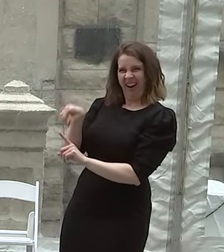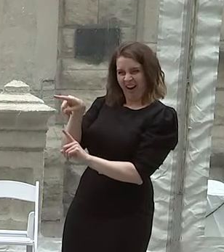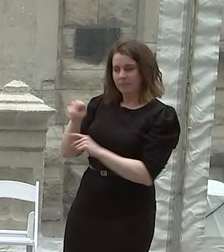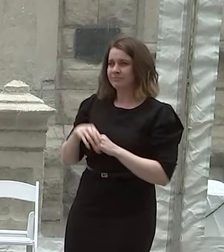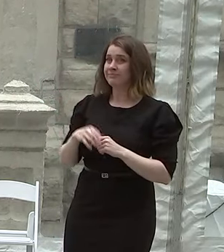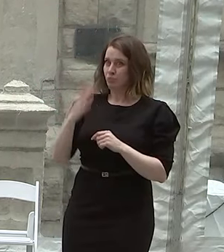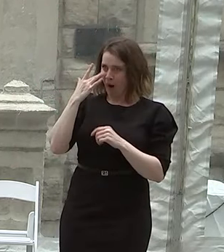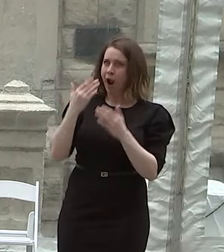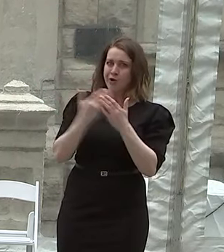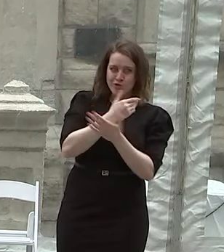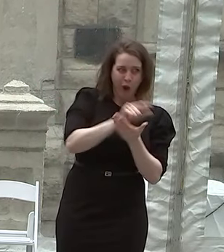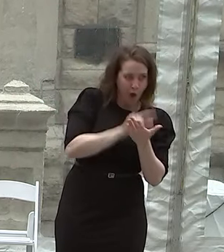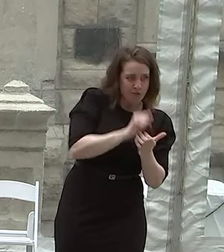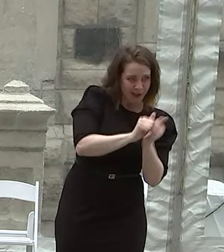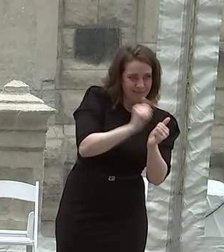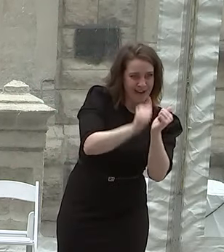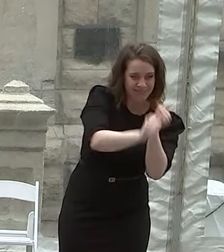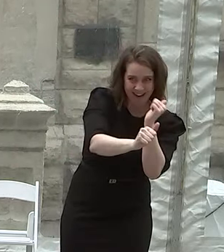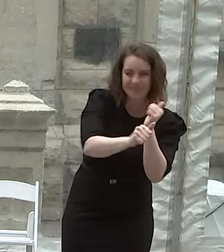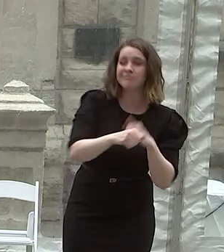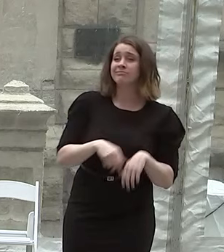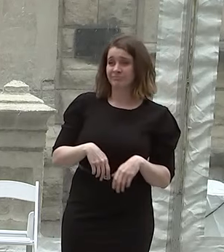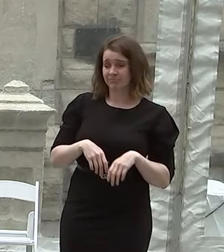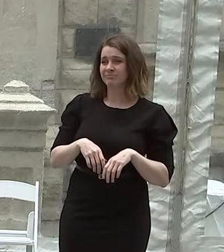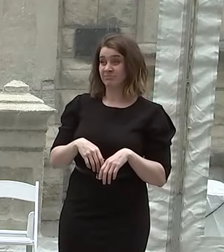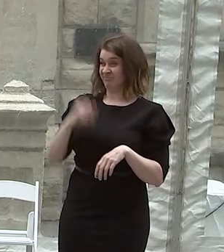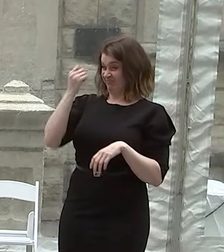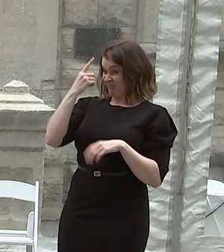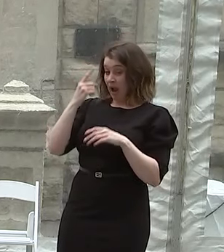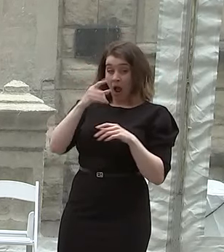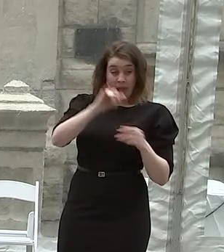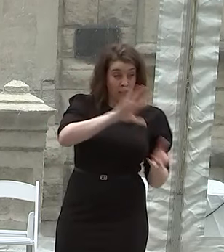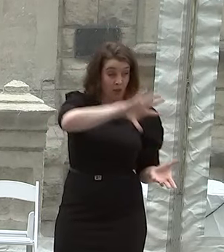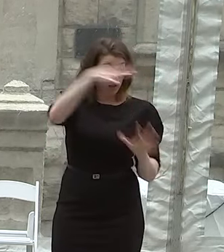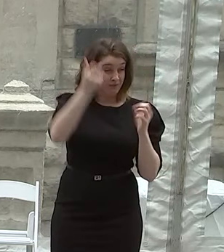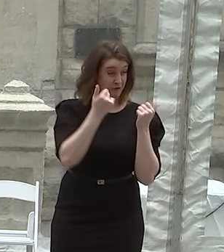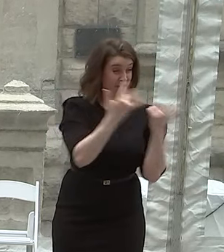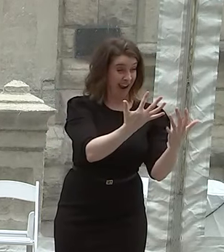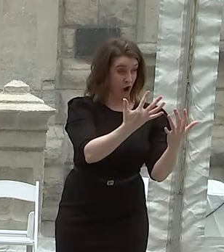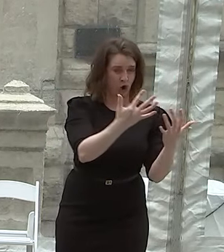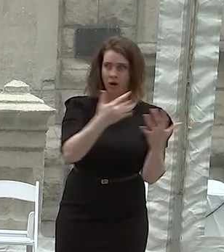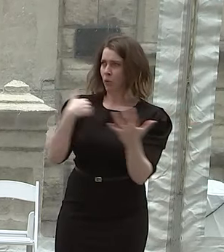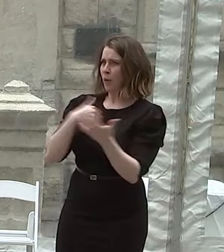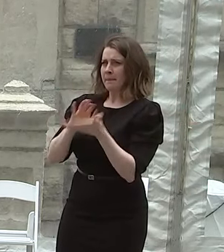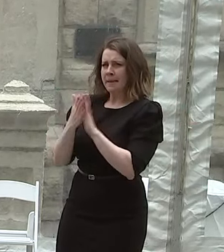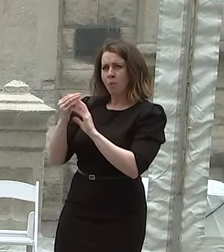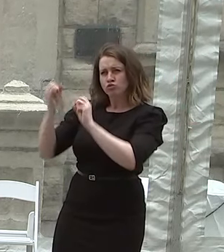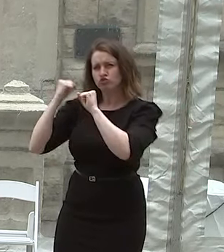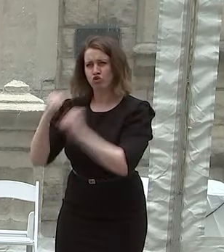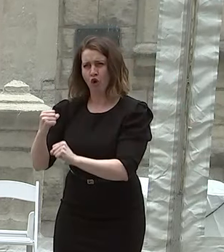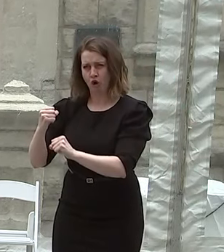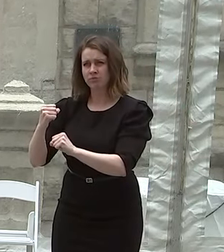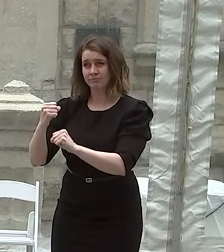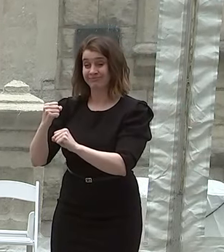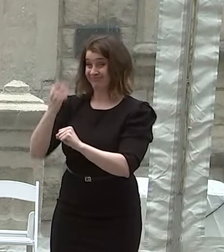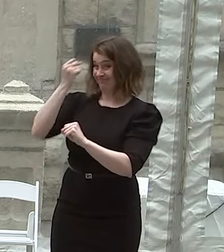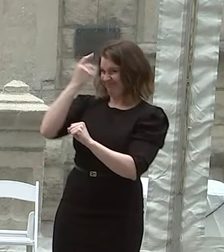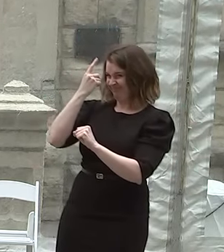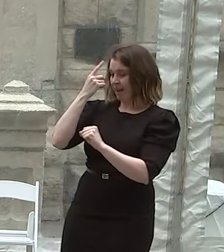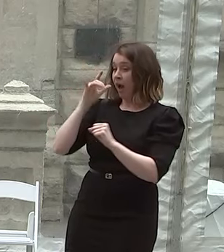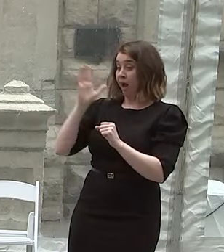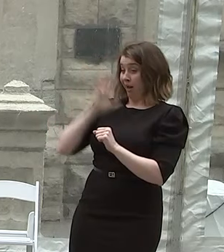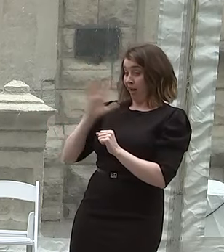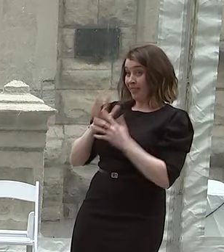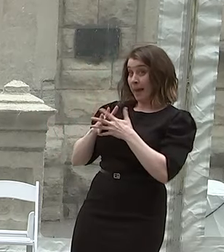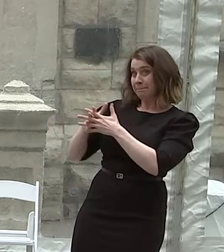change stemming from the disaster, our city emerged stronger than ever. In fact, the American labor movement spirit